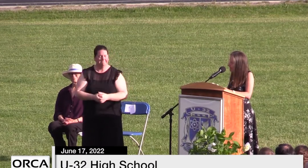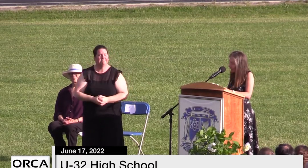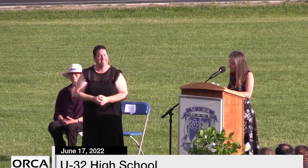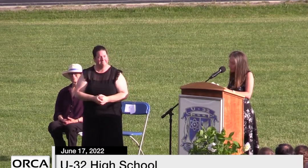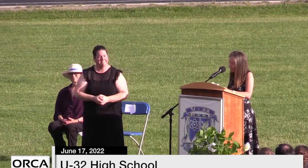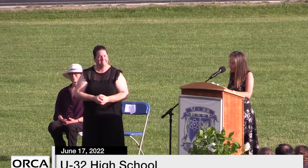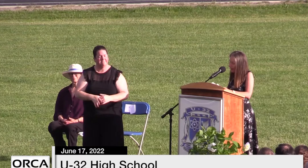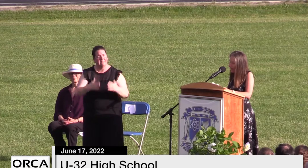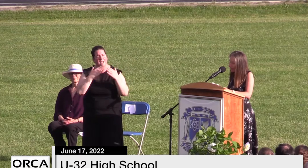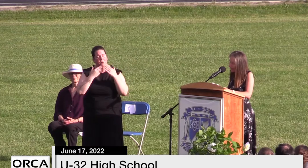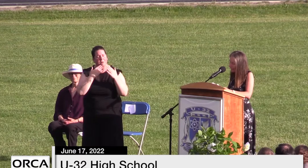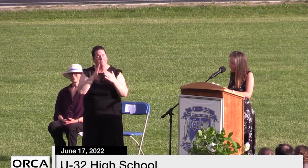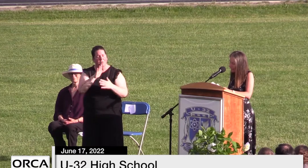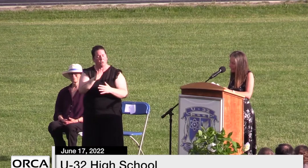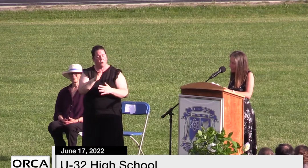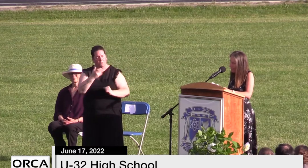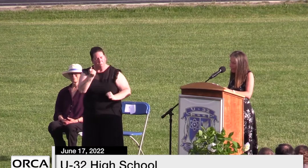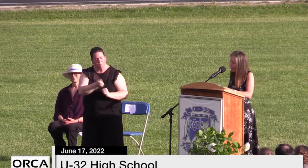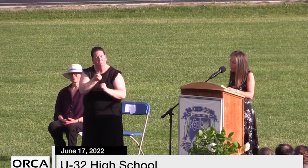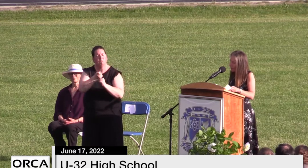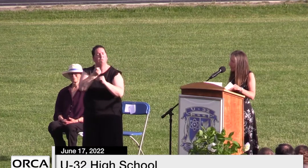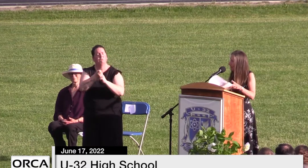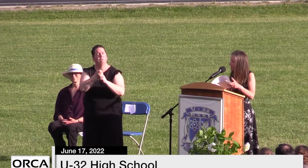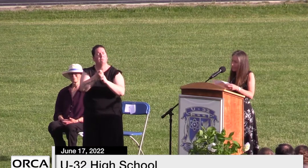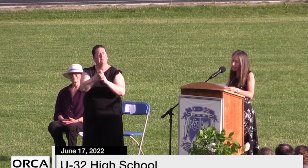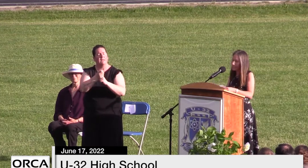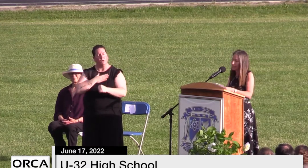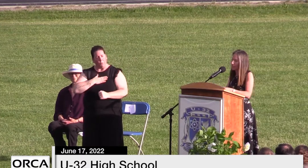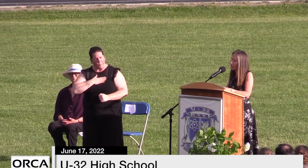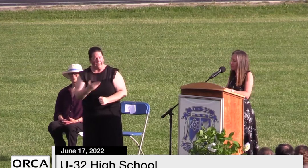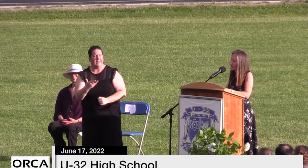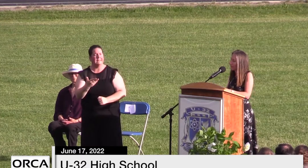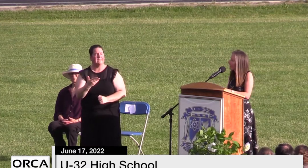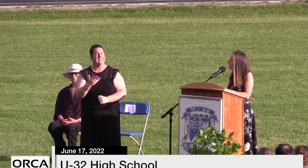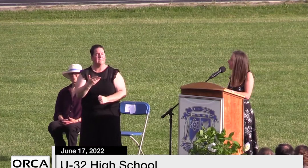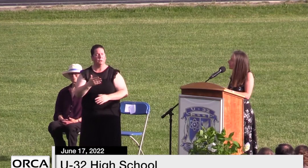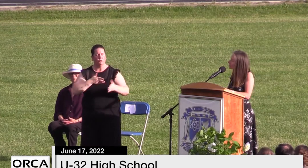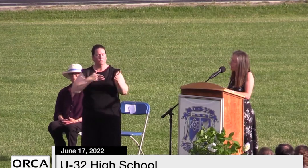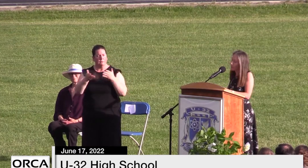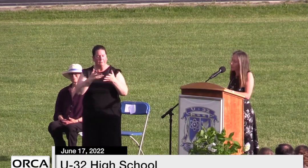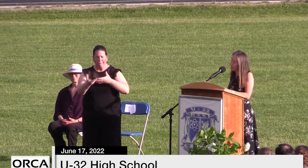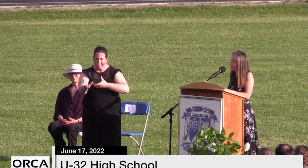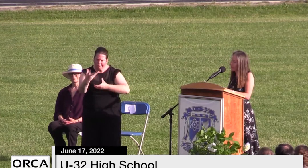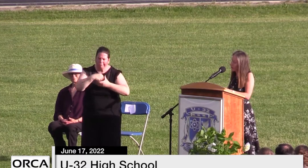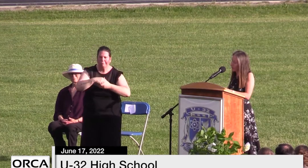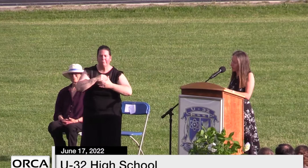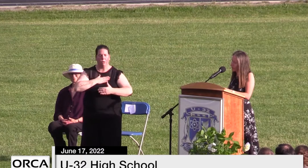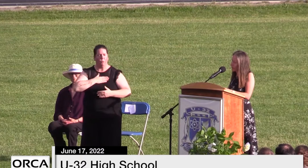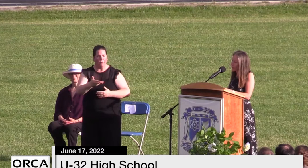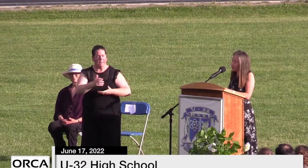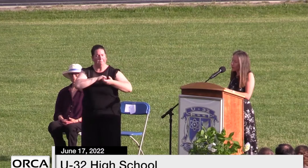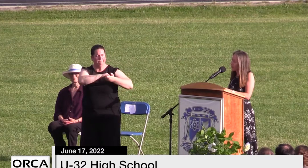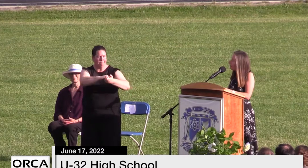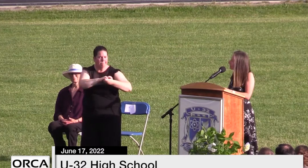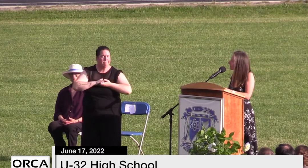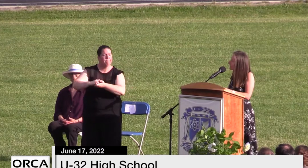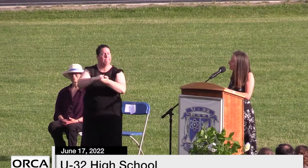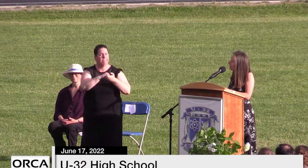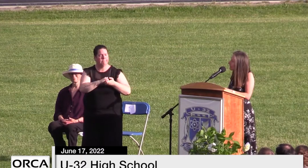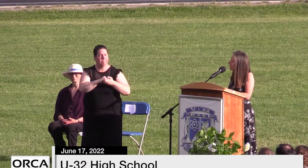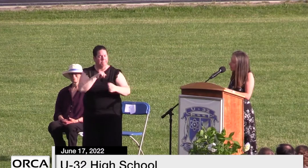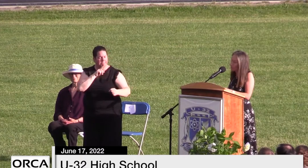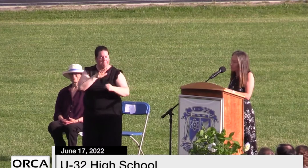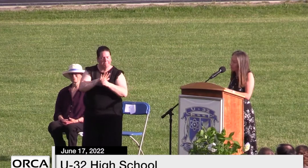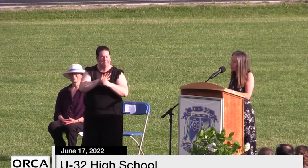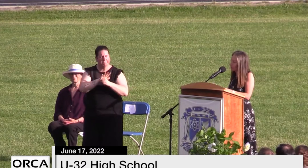I'm grateful for your advocacy and your willingness to serve as engaged and willing partners who are committed